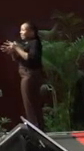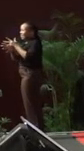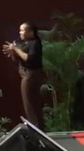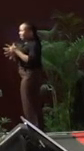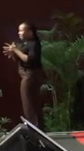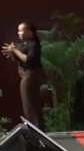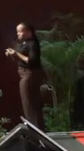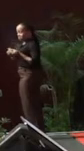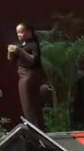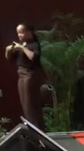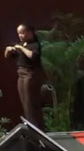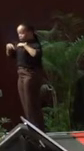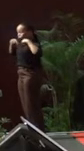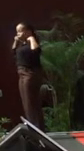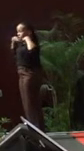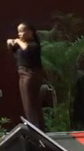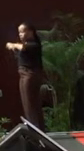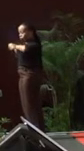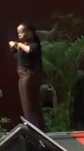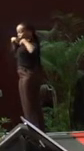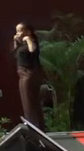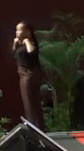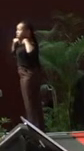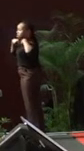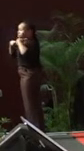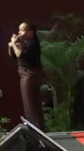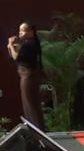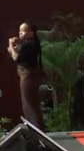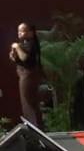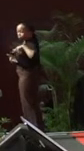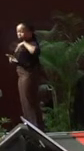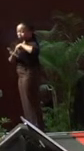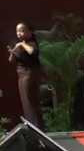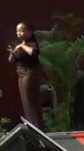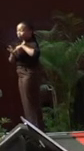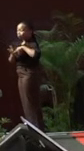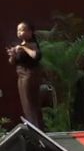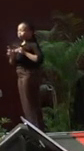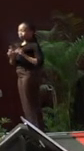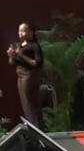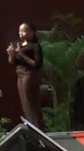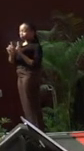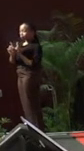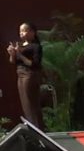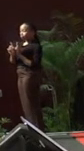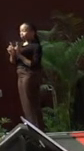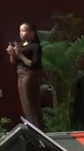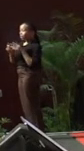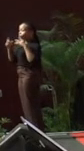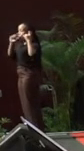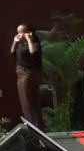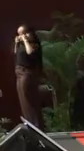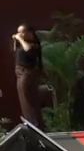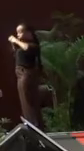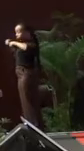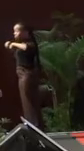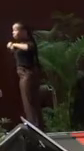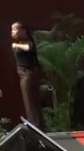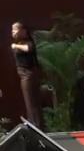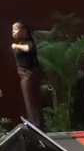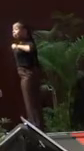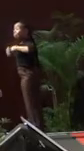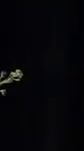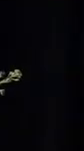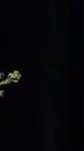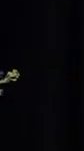hood. The registrar, the faculty officer, will be behind you, and they will hood you. And here's another important pick, so make sure